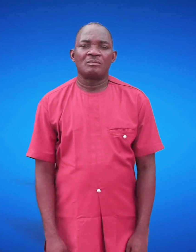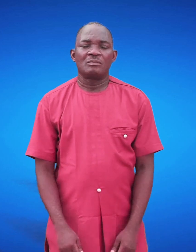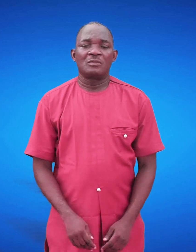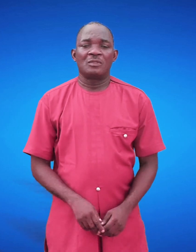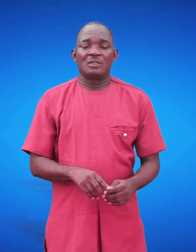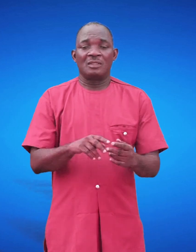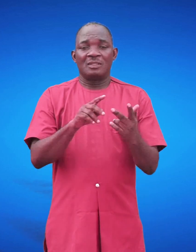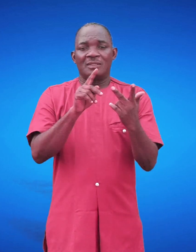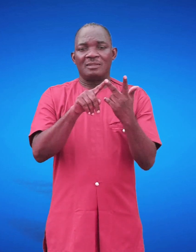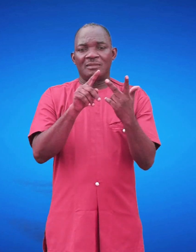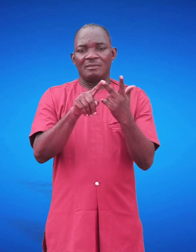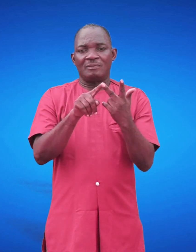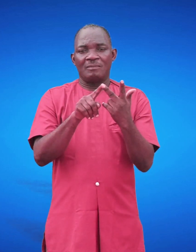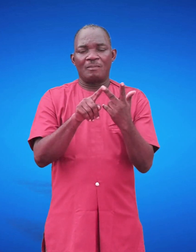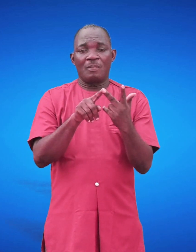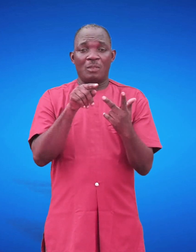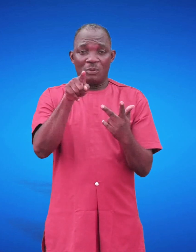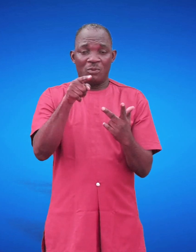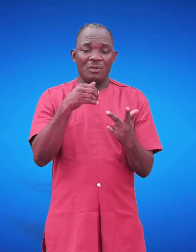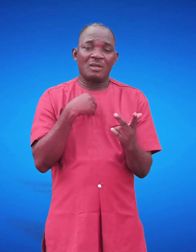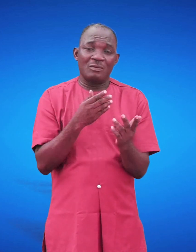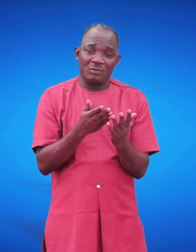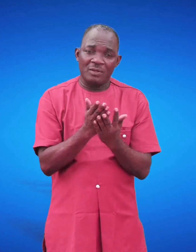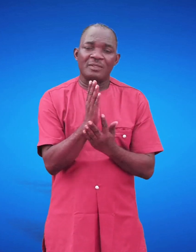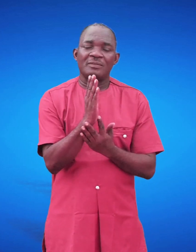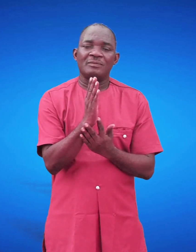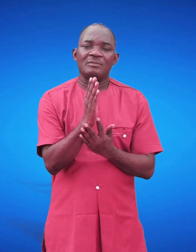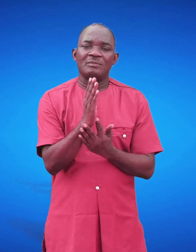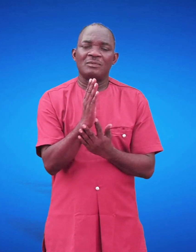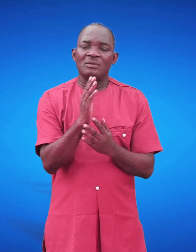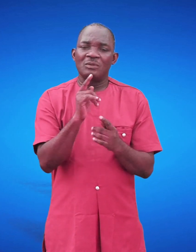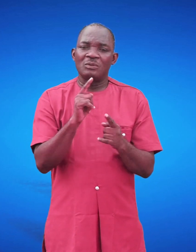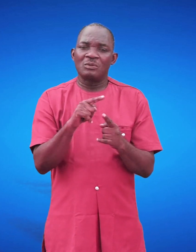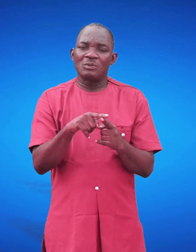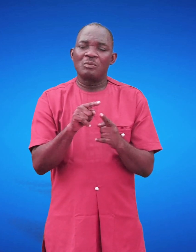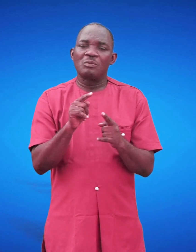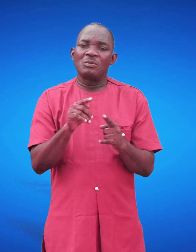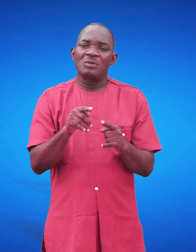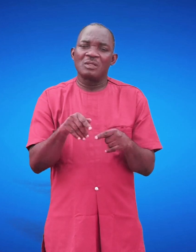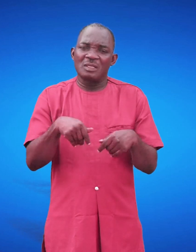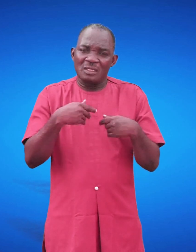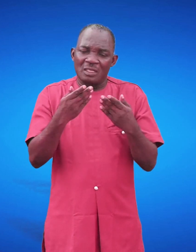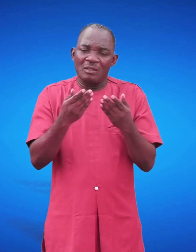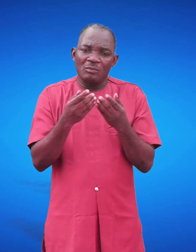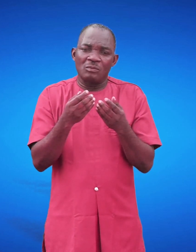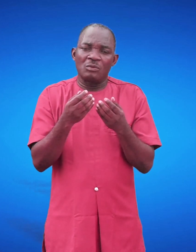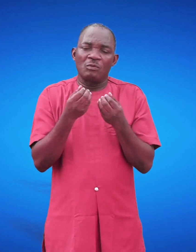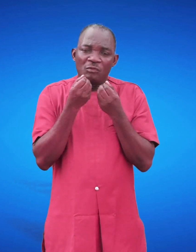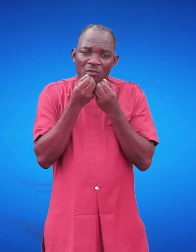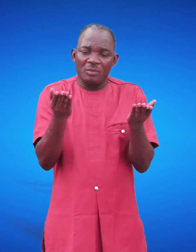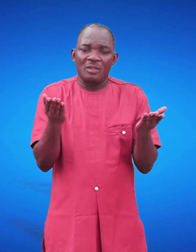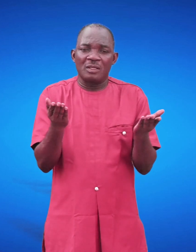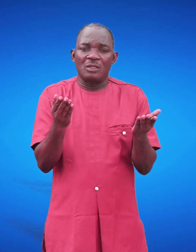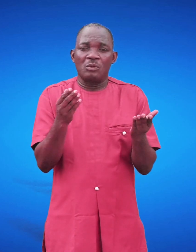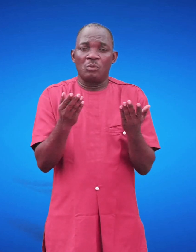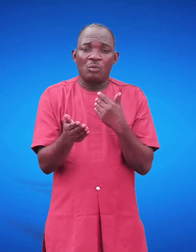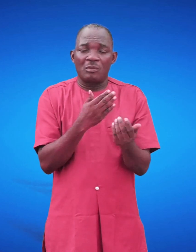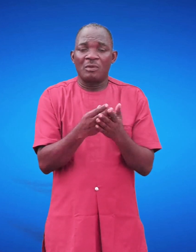3. You have the right to be given the information you need to